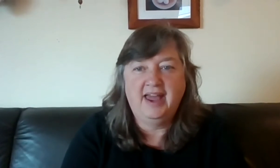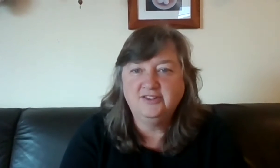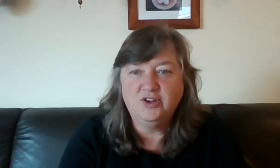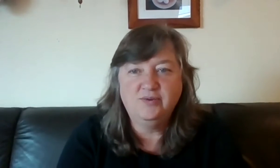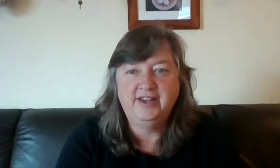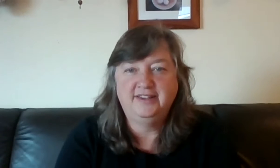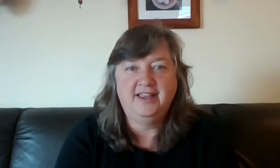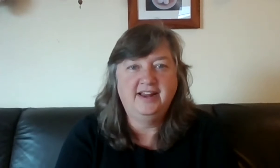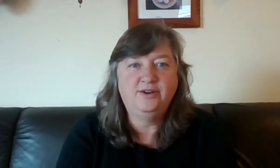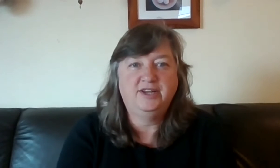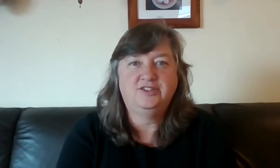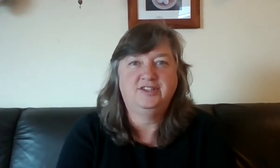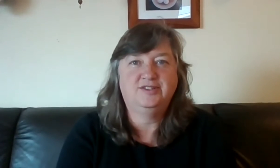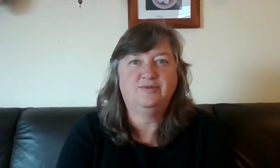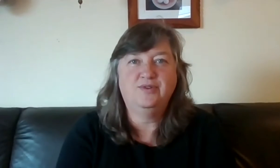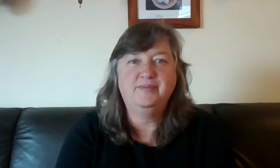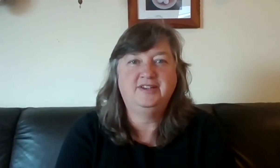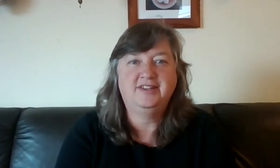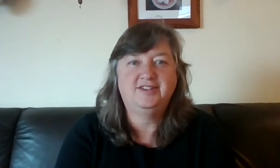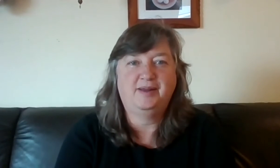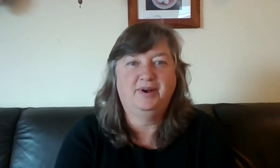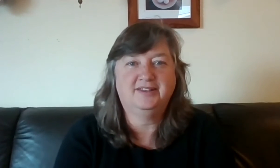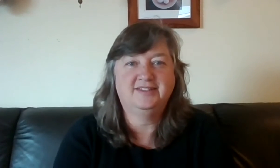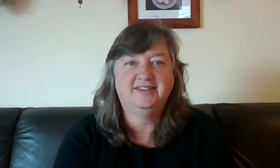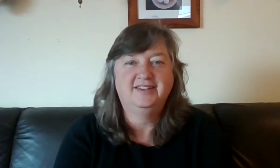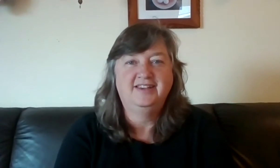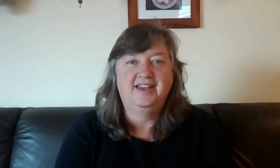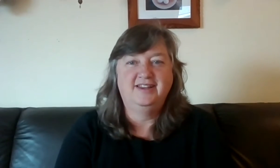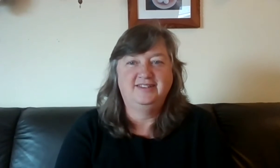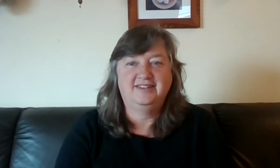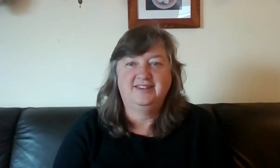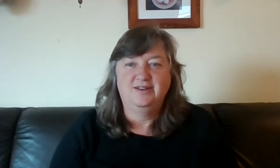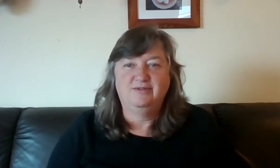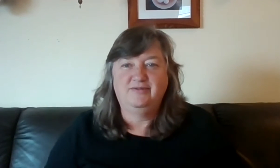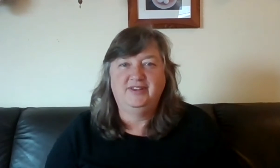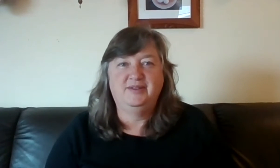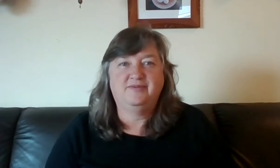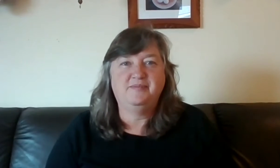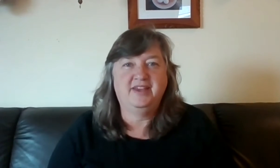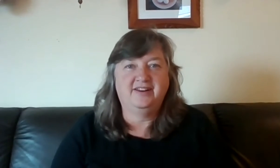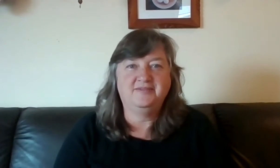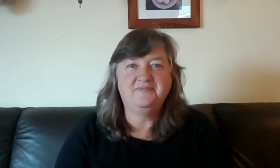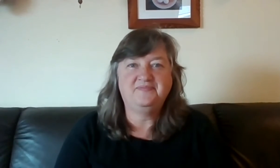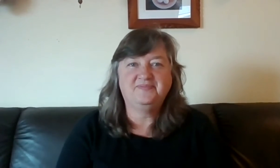as always, any questions, throw them into the chat box and we'll field them from there.